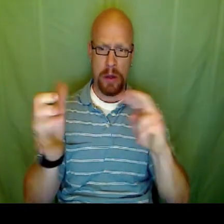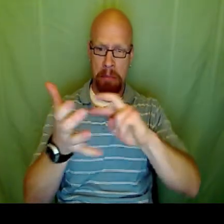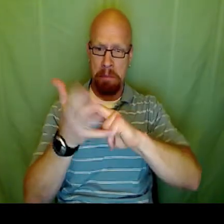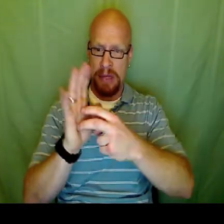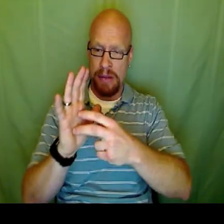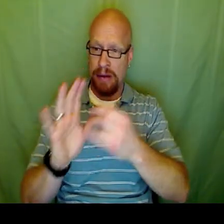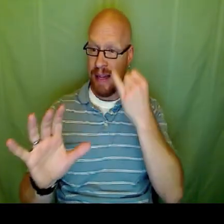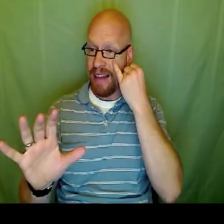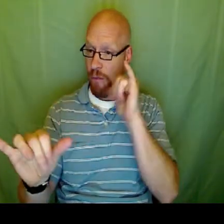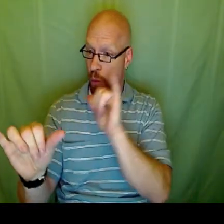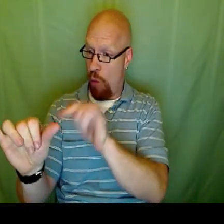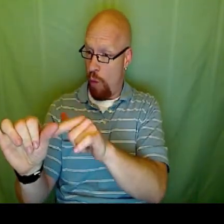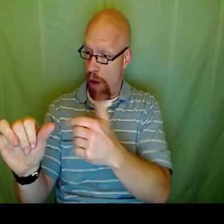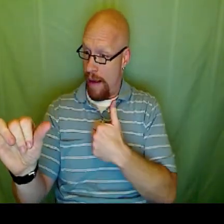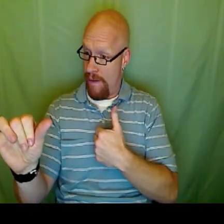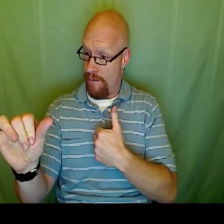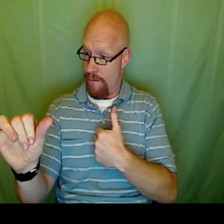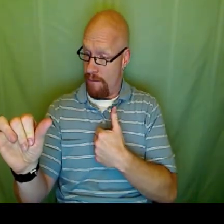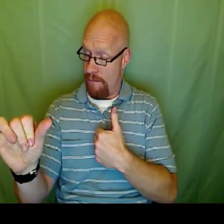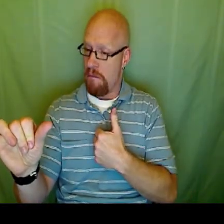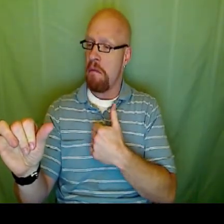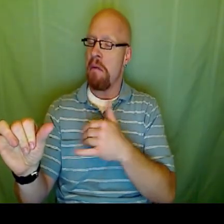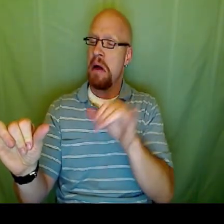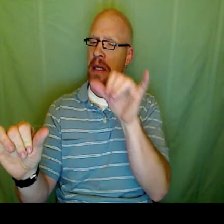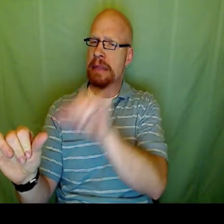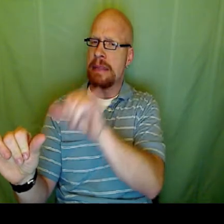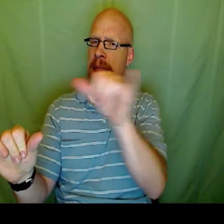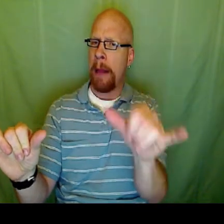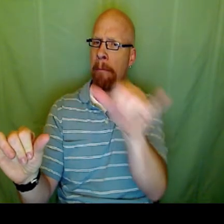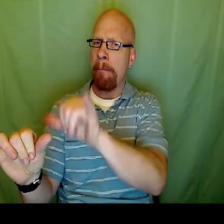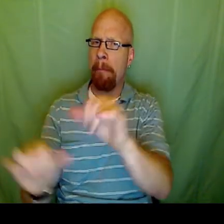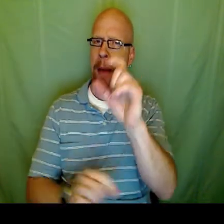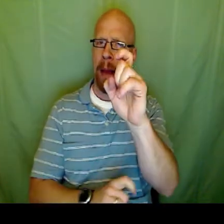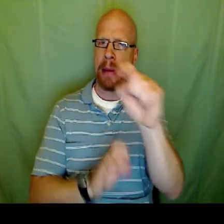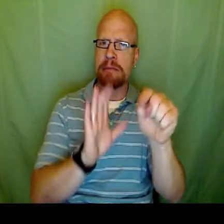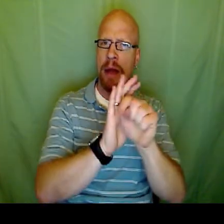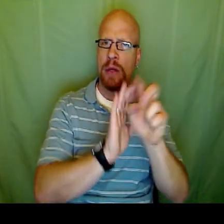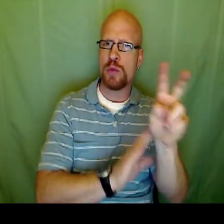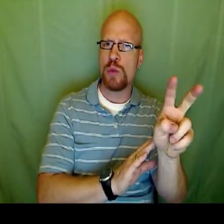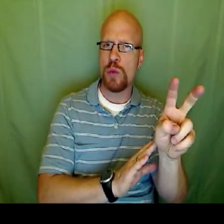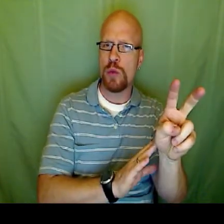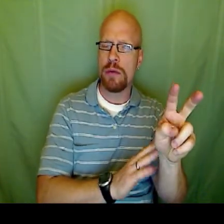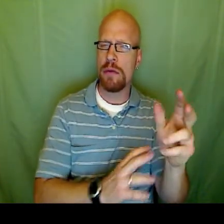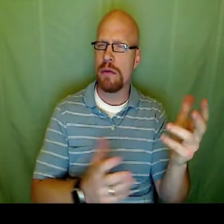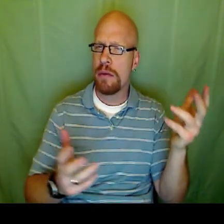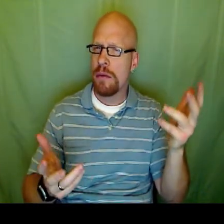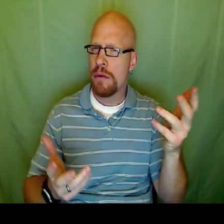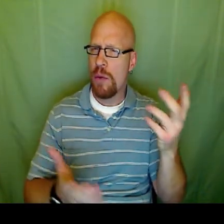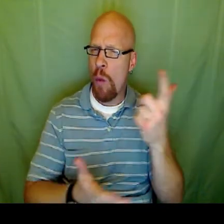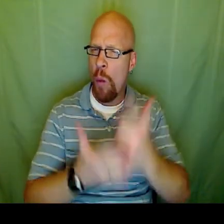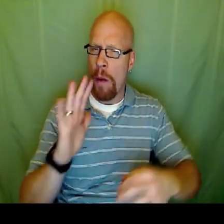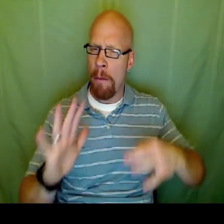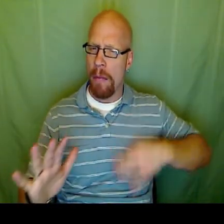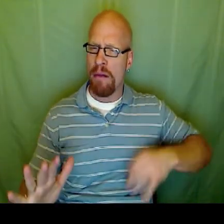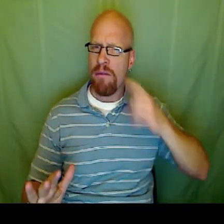variable, it equals x minus 2. That means if I see a y somewhere else,